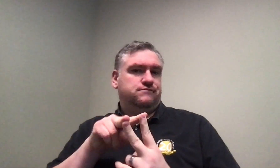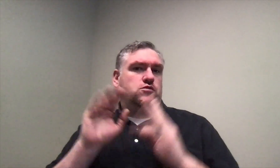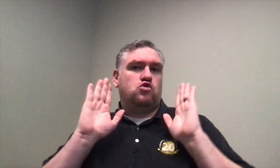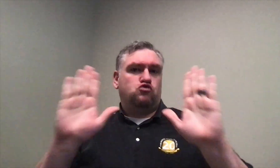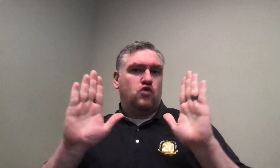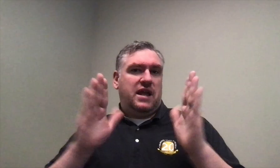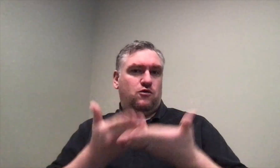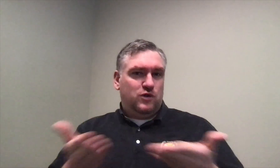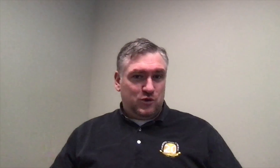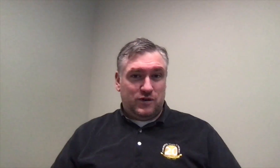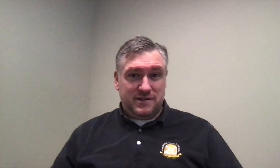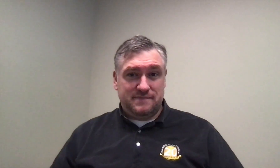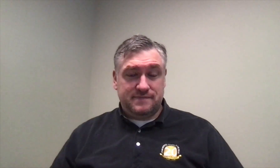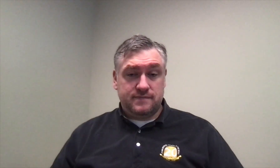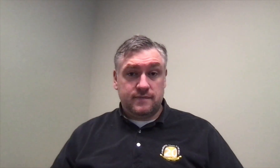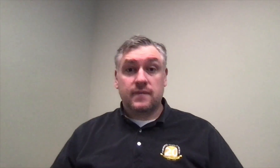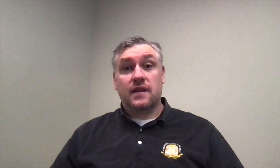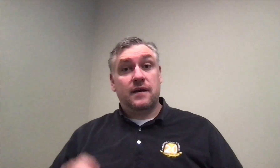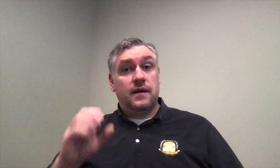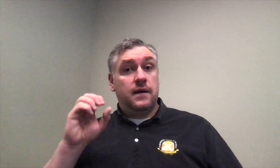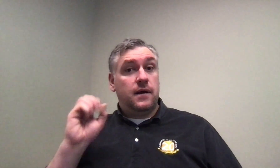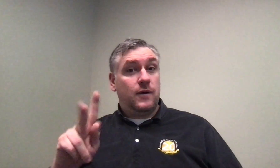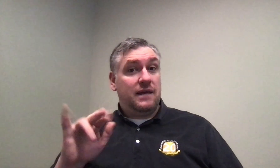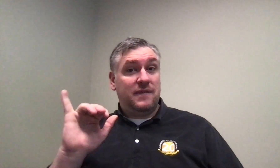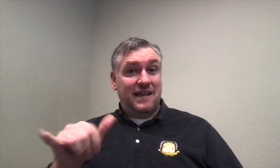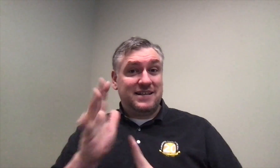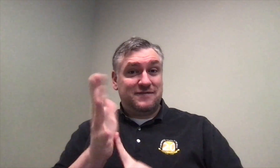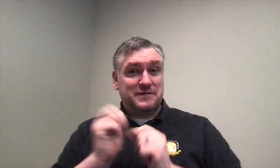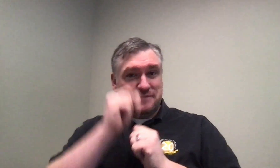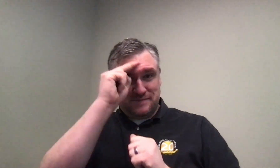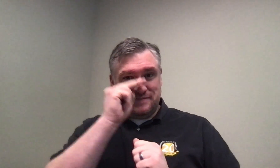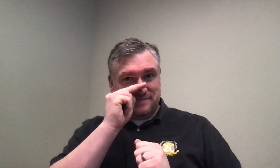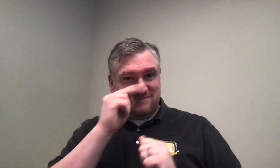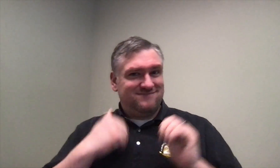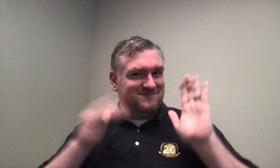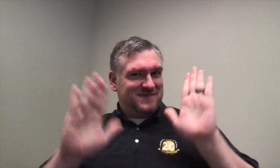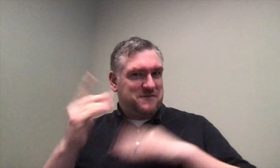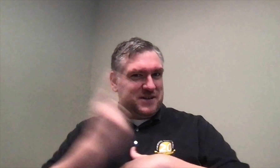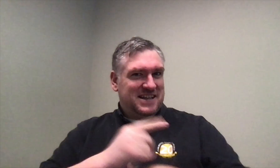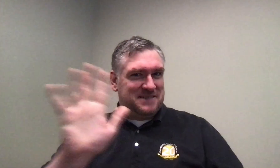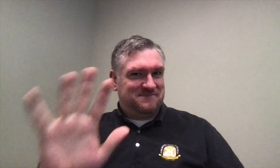resources. Okay, that's 5 Minutes with Nate. Have a great day and Happy New Year.